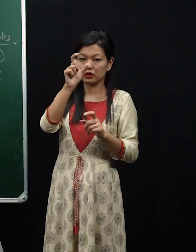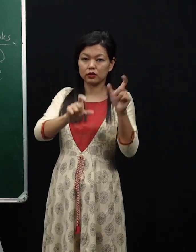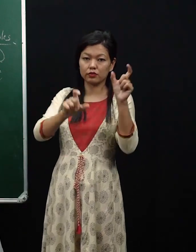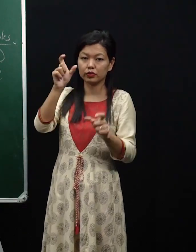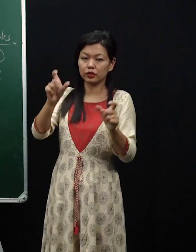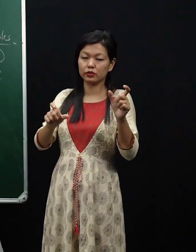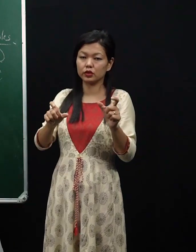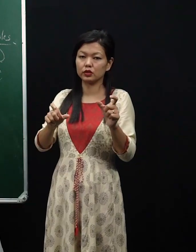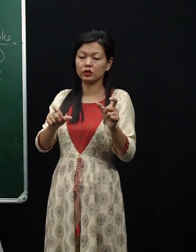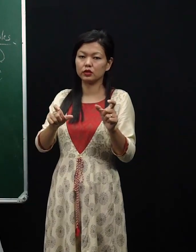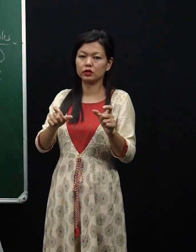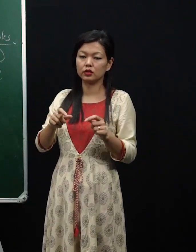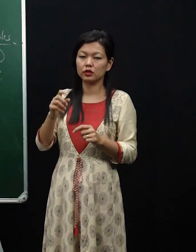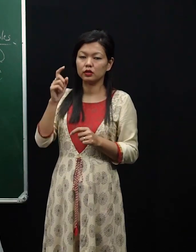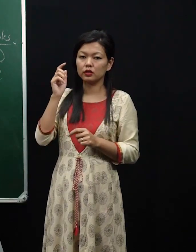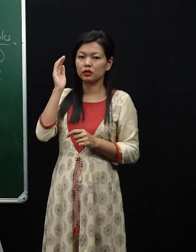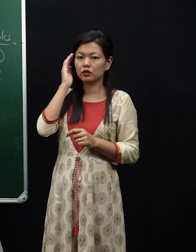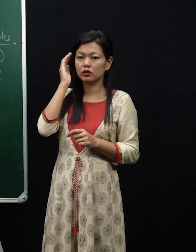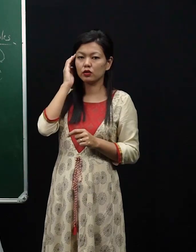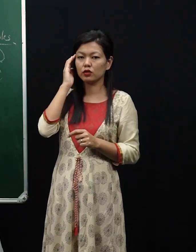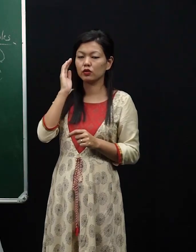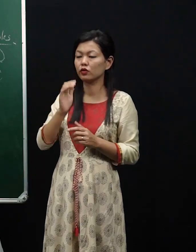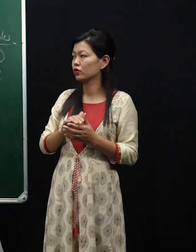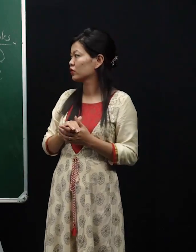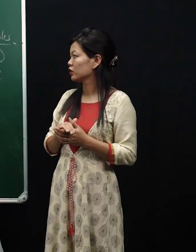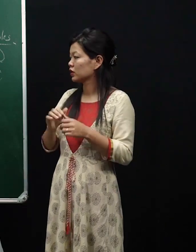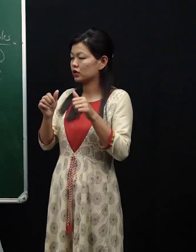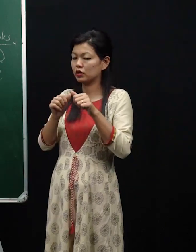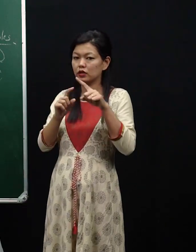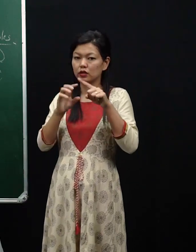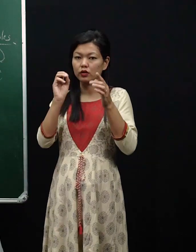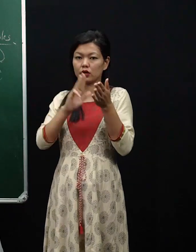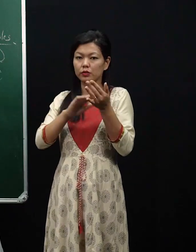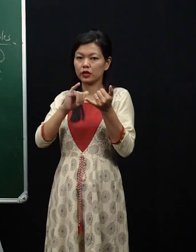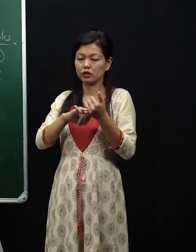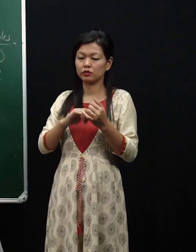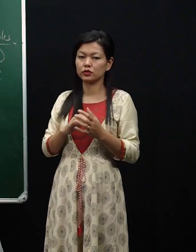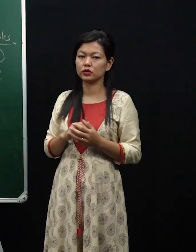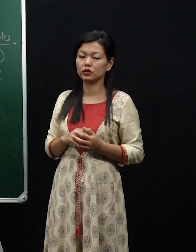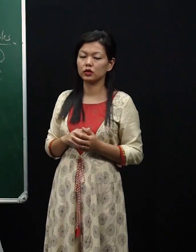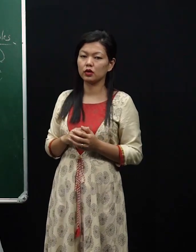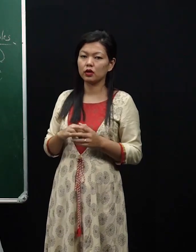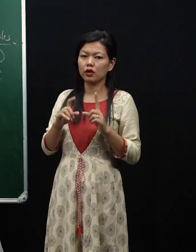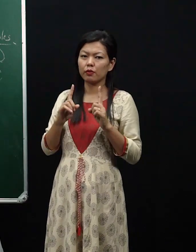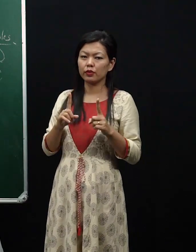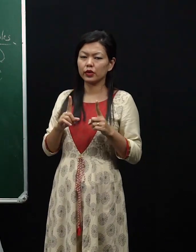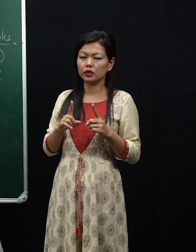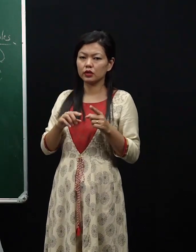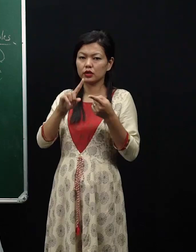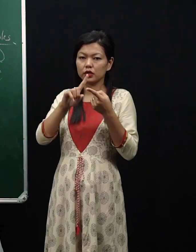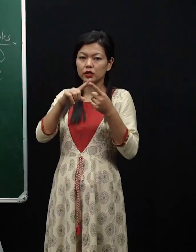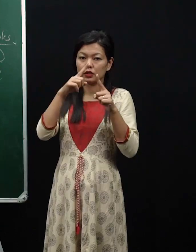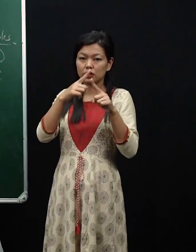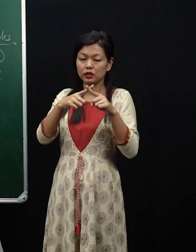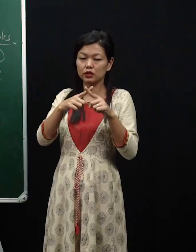by Maharishi and Pakhuda. But experimentally, it was not proven, okay? Only